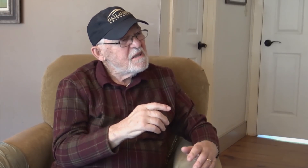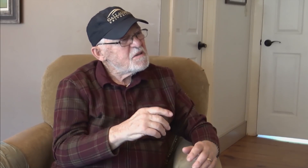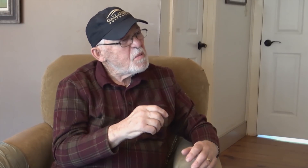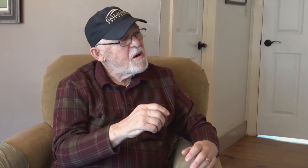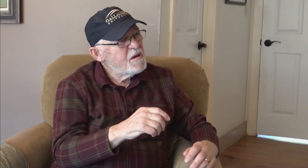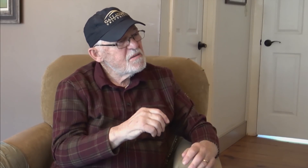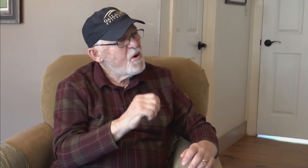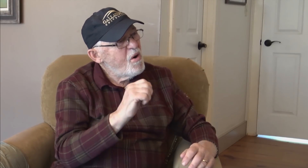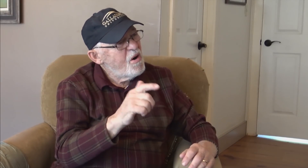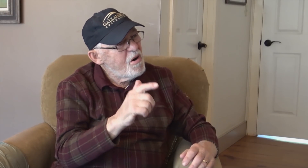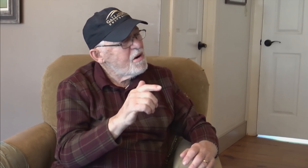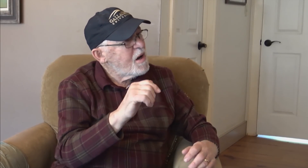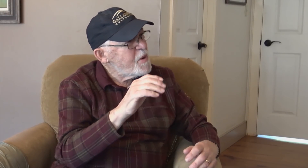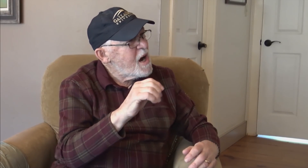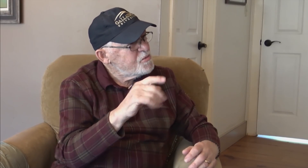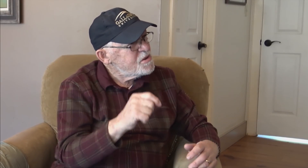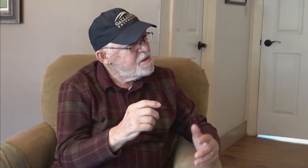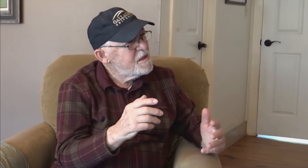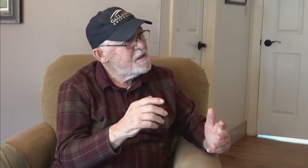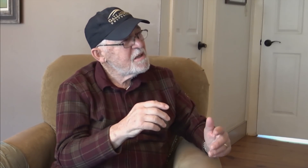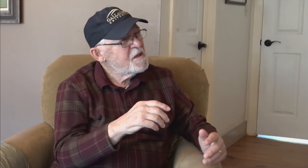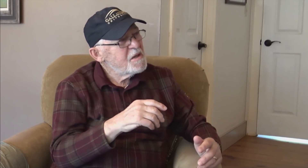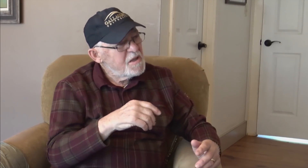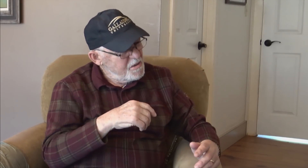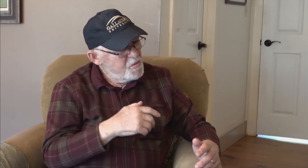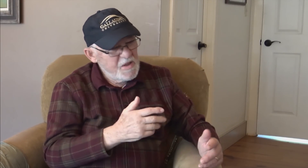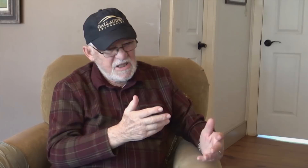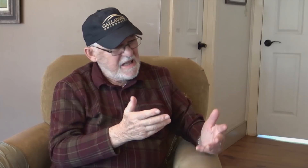and universities are all about.